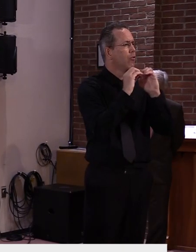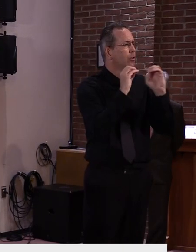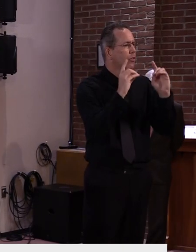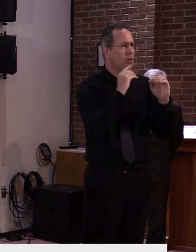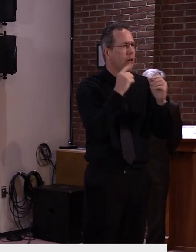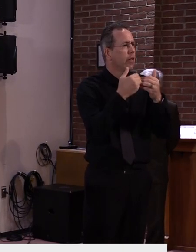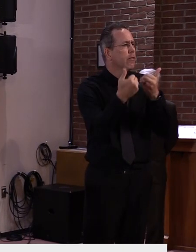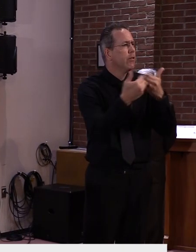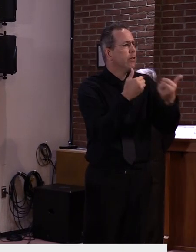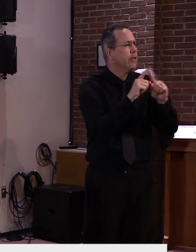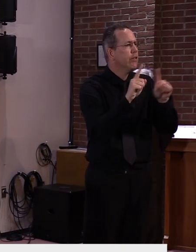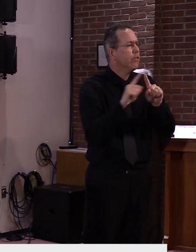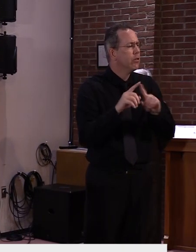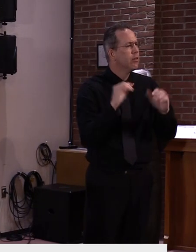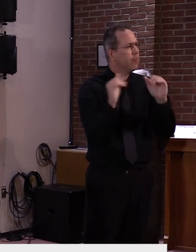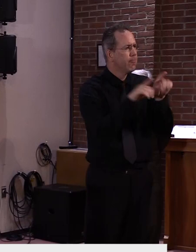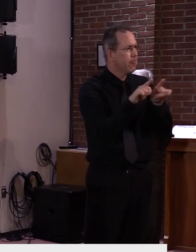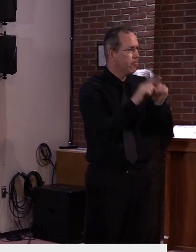Yeah, that's a great question.